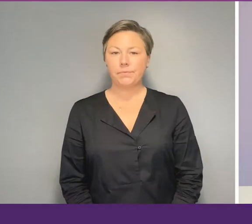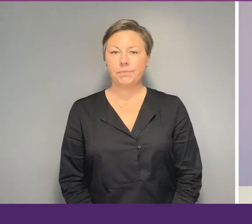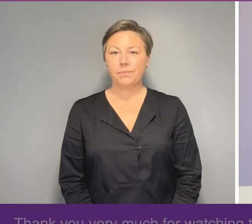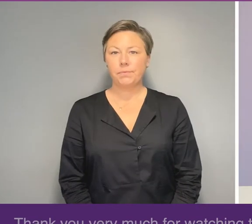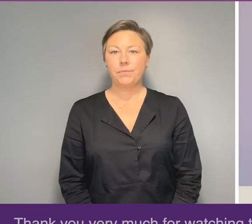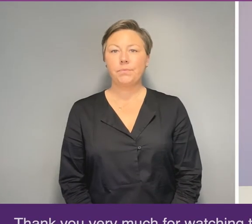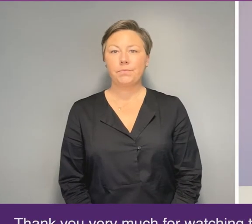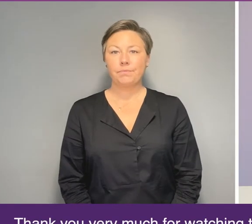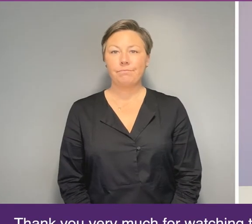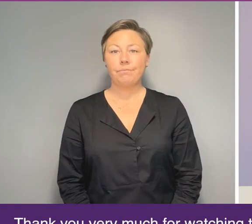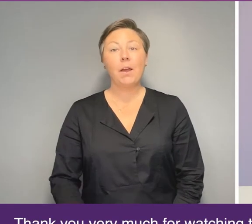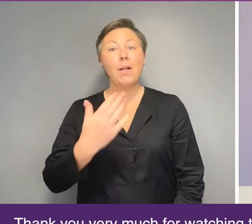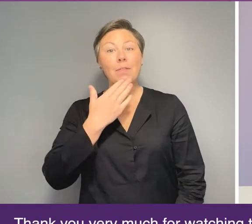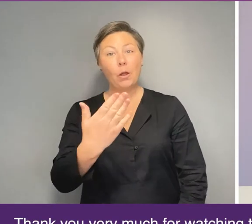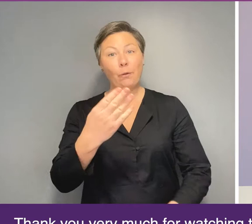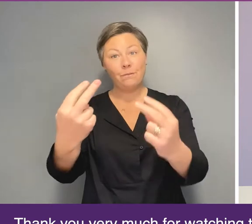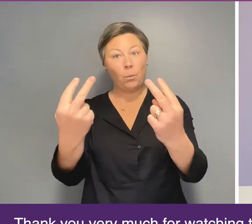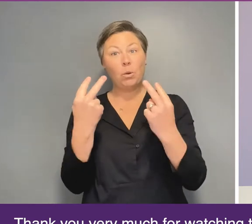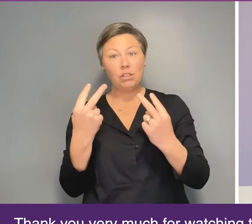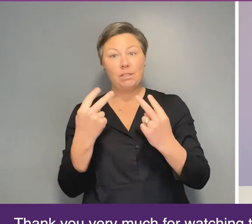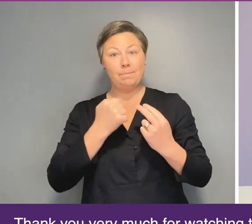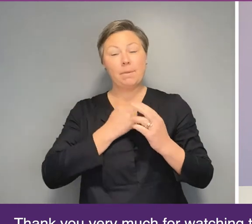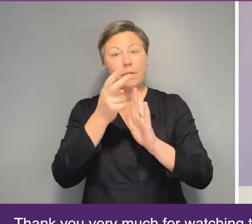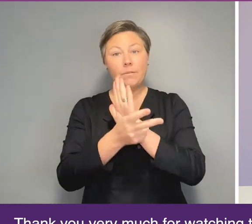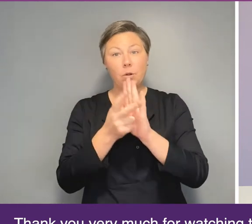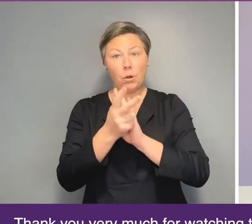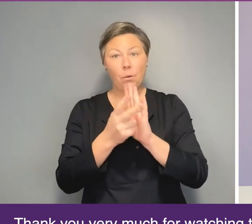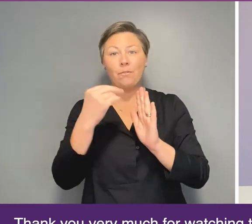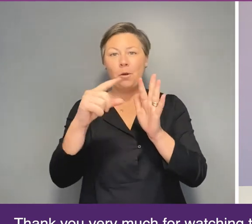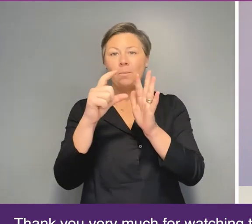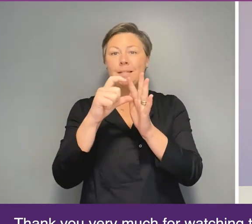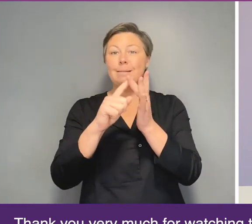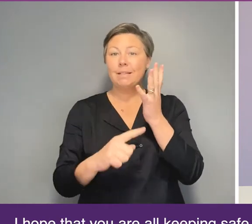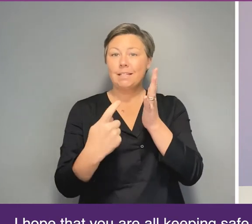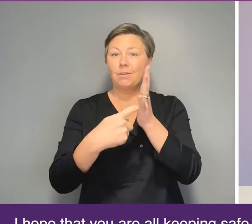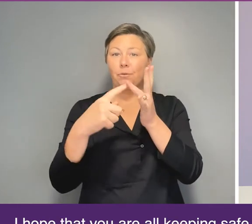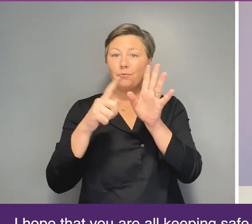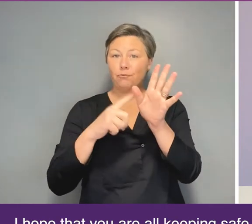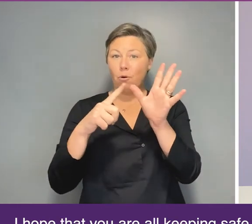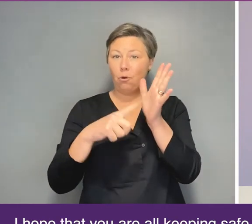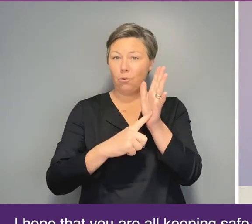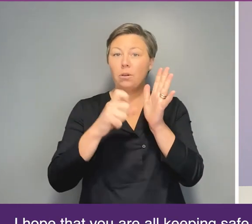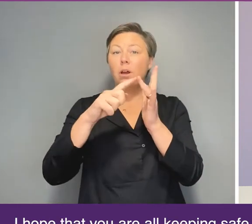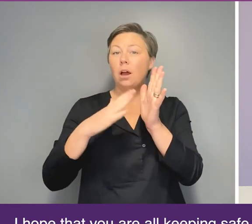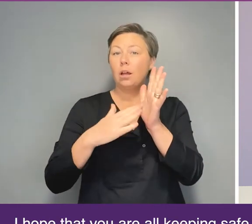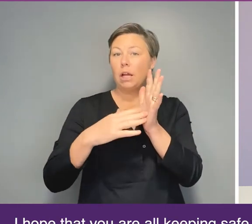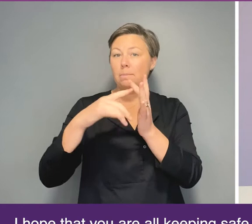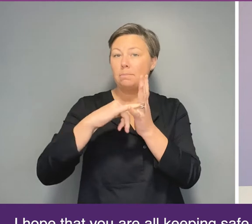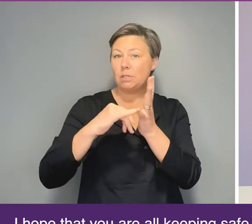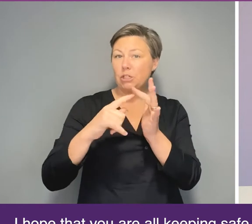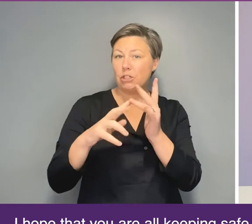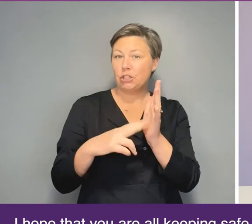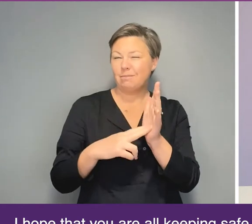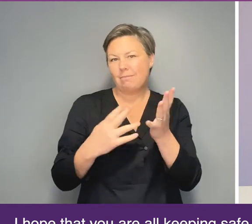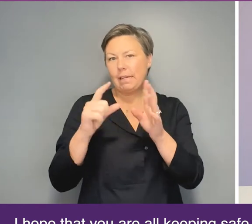Thank you very much for watching this video from the Disability Royal Commission. I hope that you are all keeping